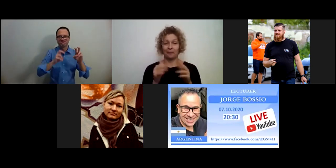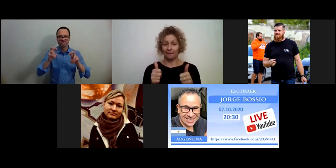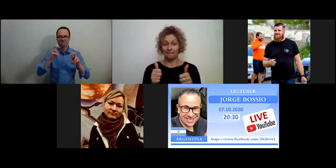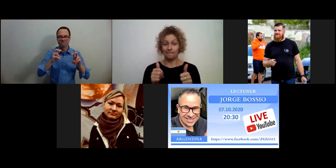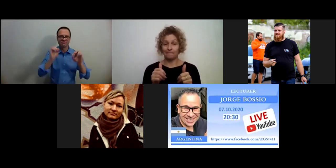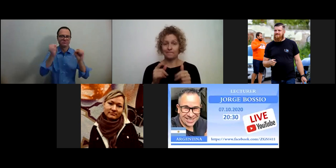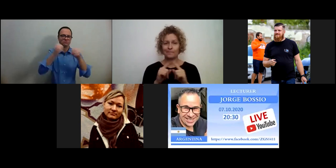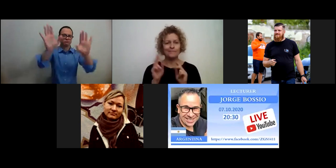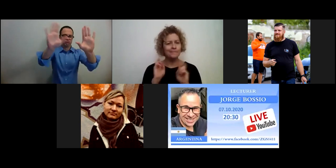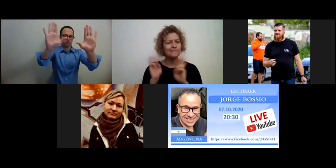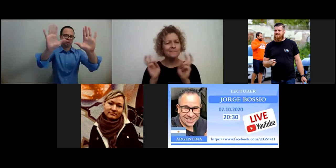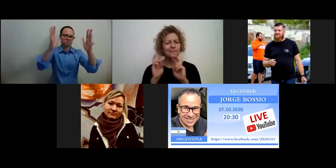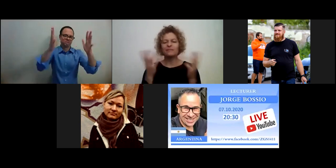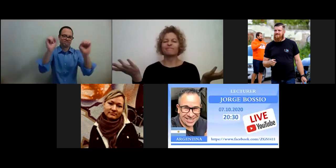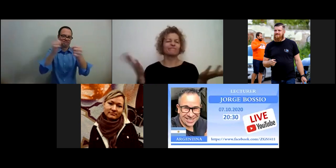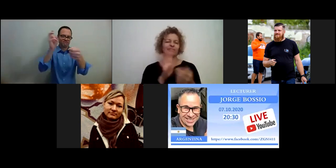go.